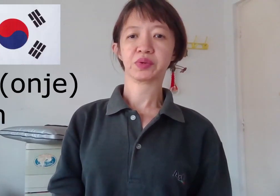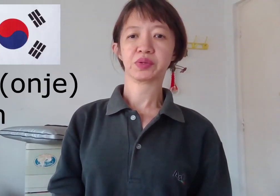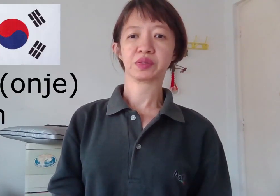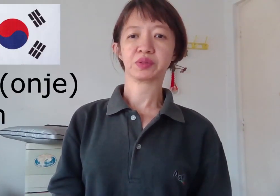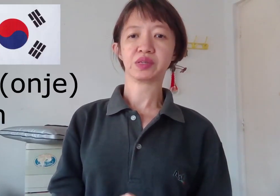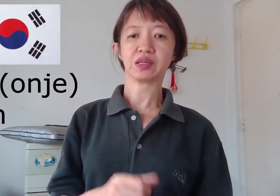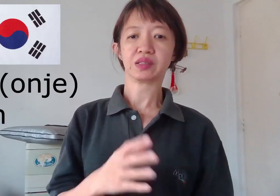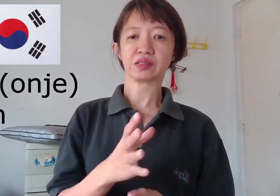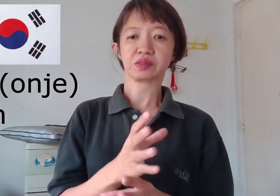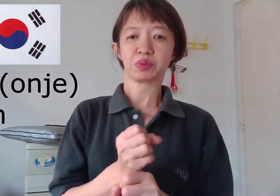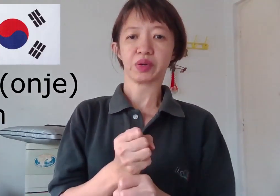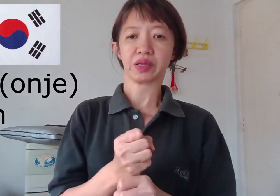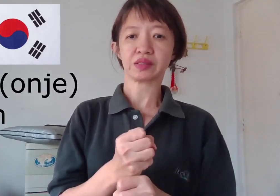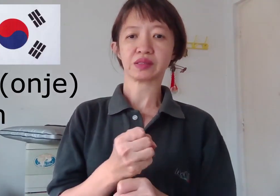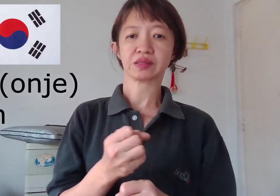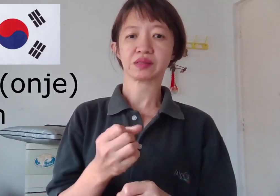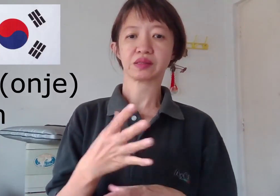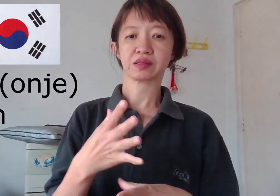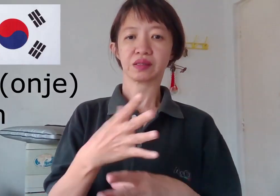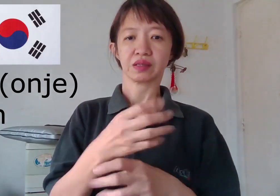For Korean, it's when.